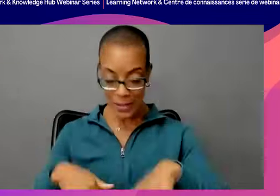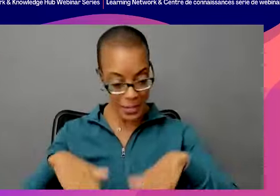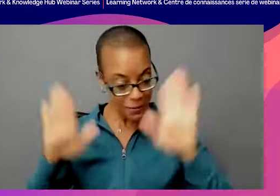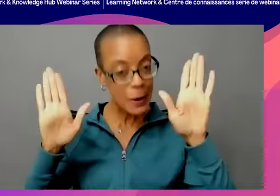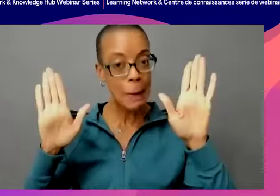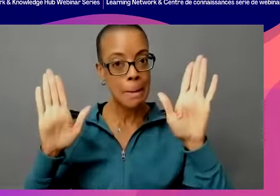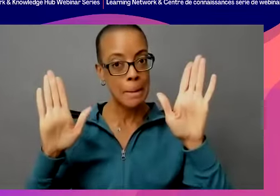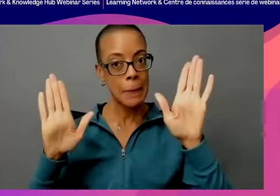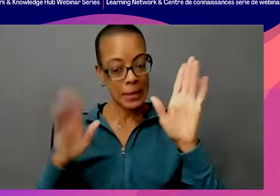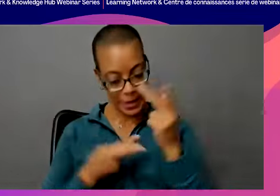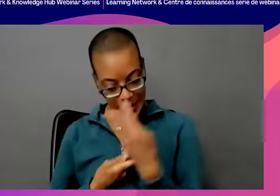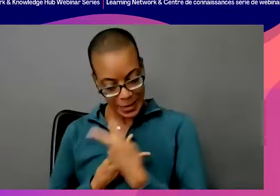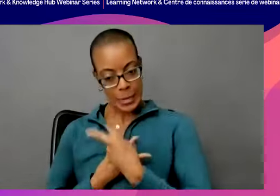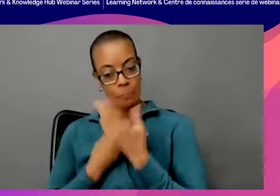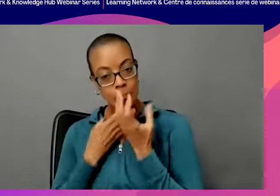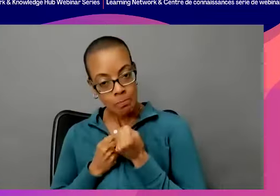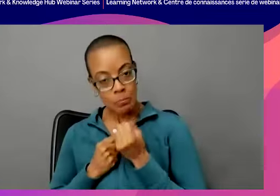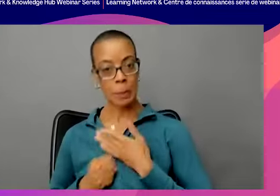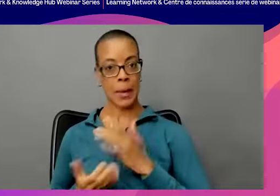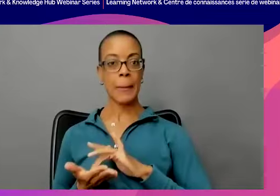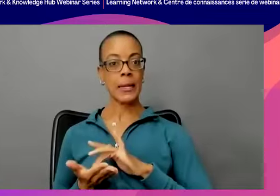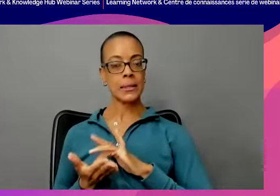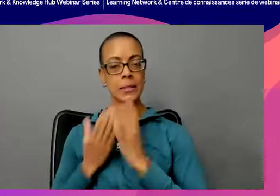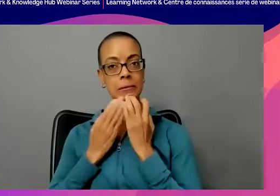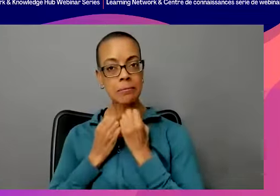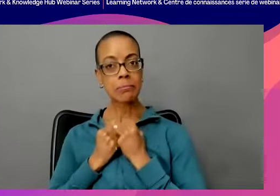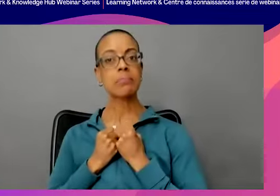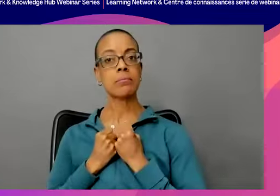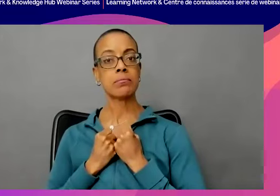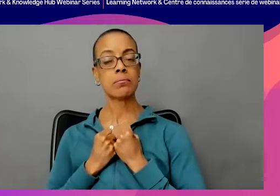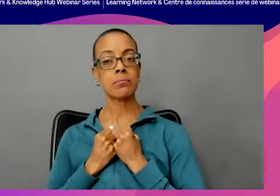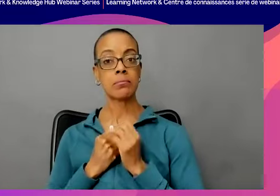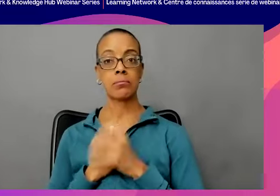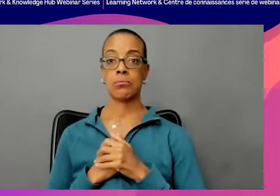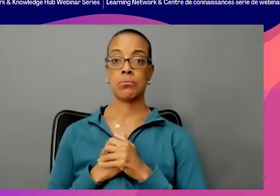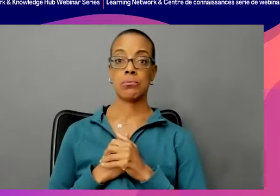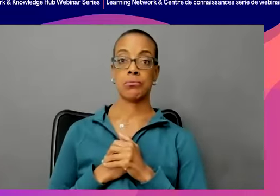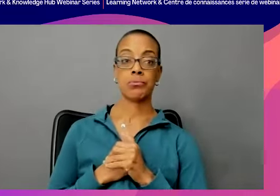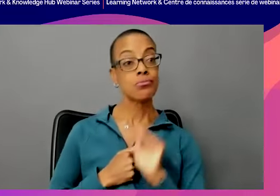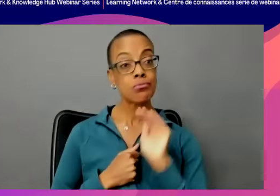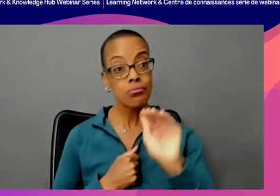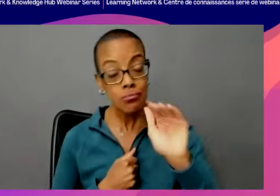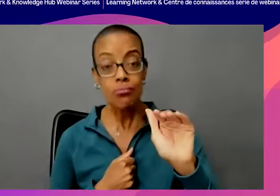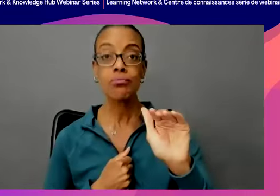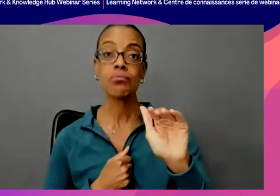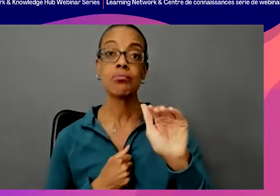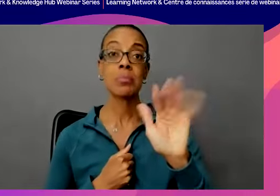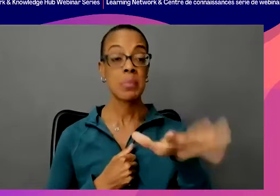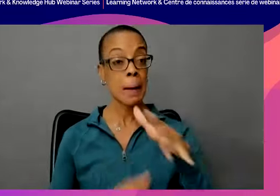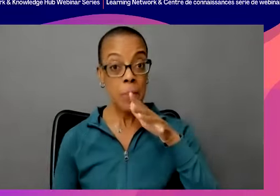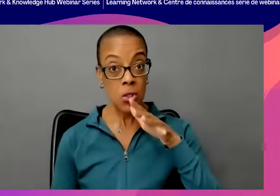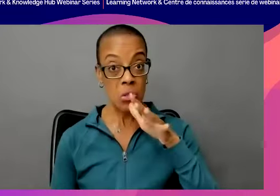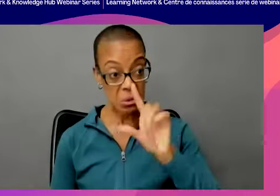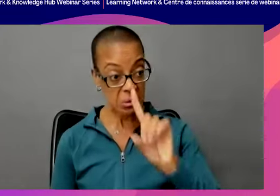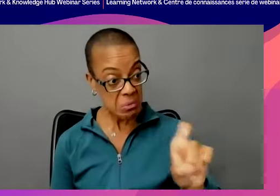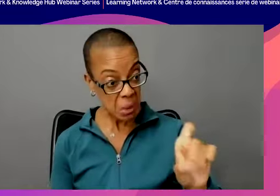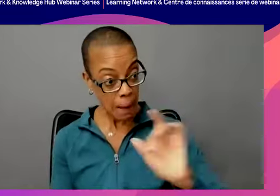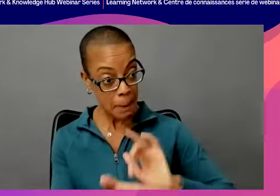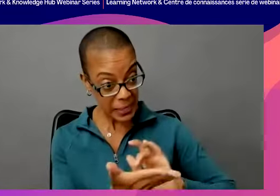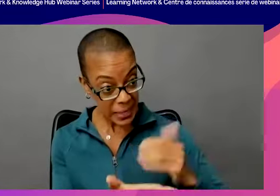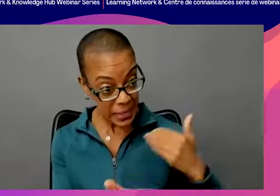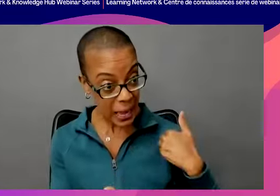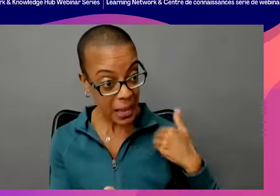to my medicines. So quite often you check in with your mom to make sure that, you know, her medicine